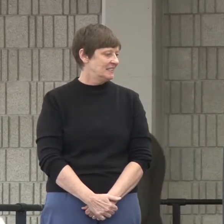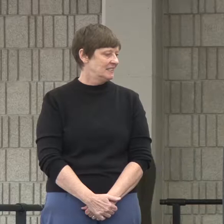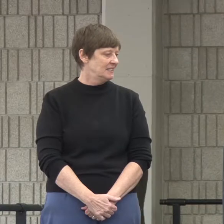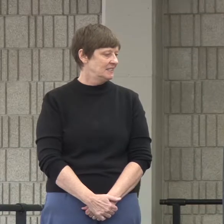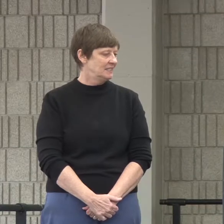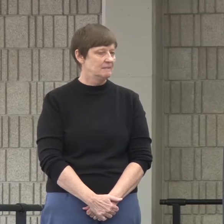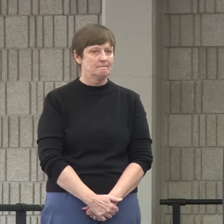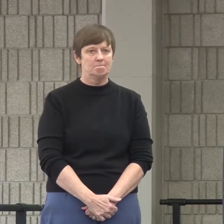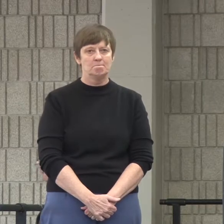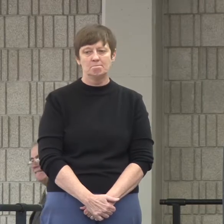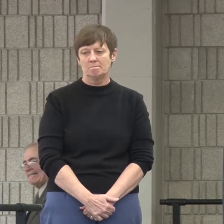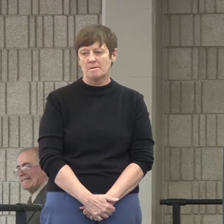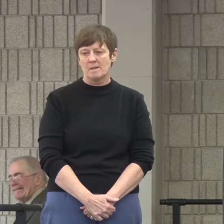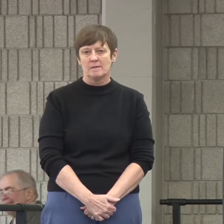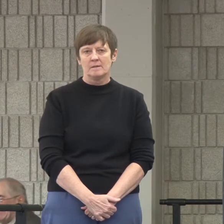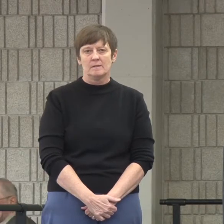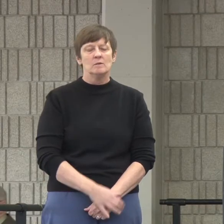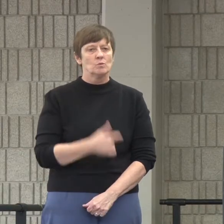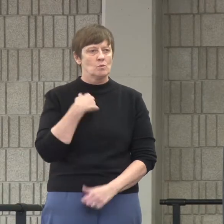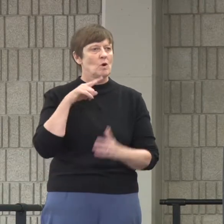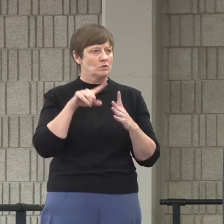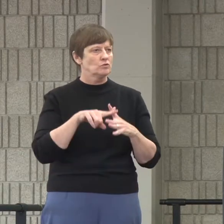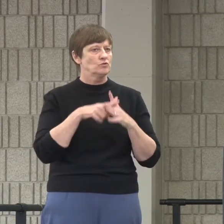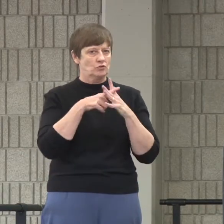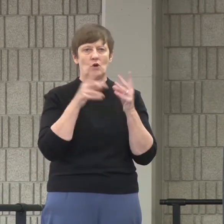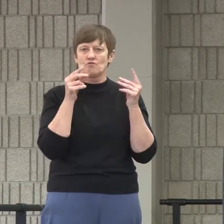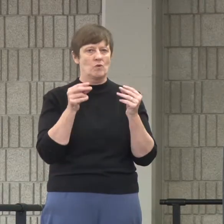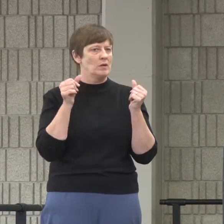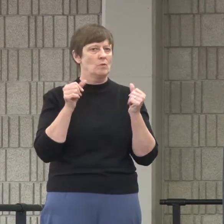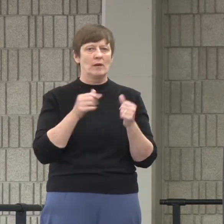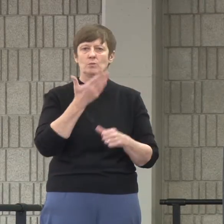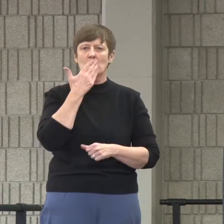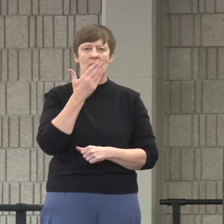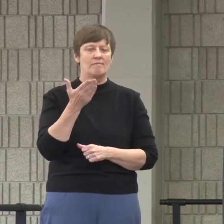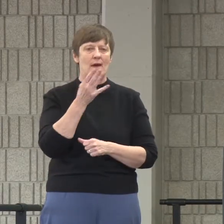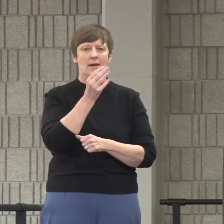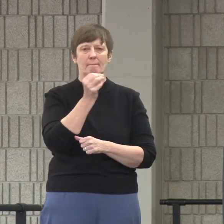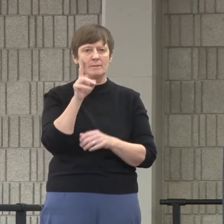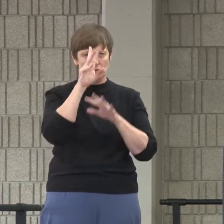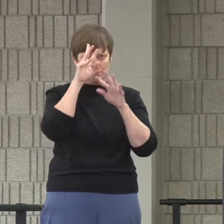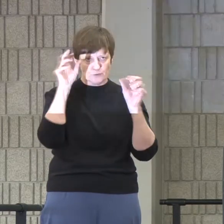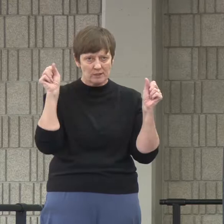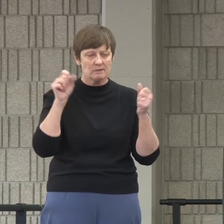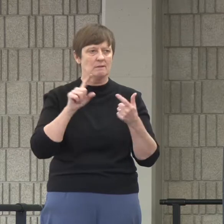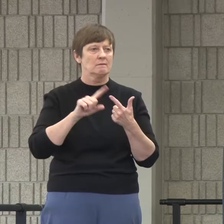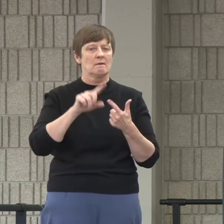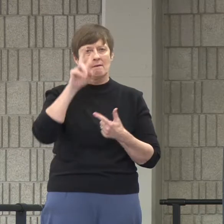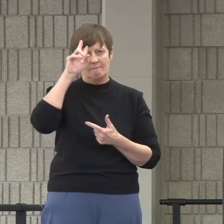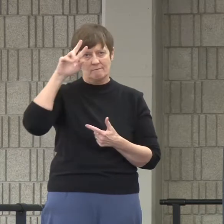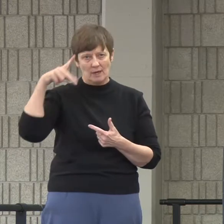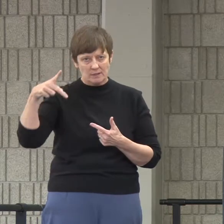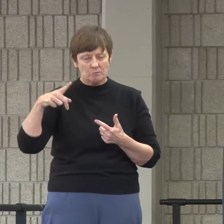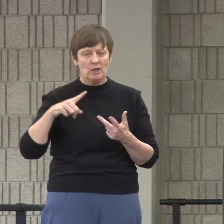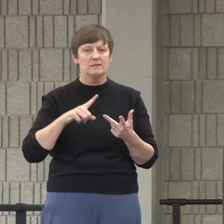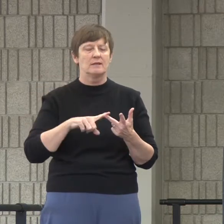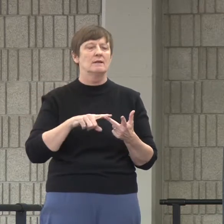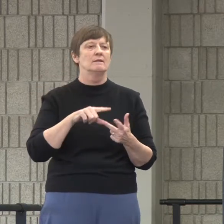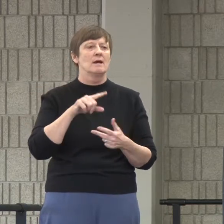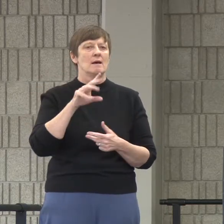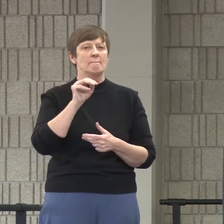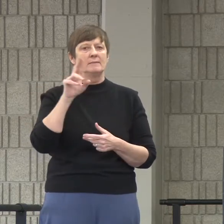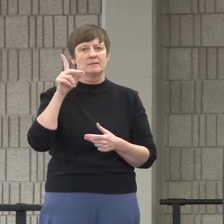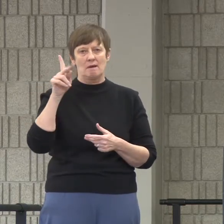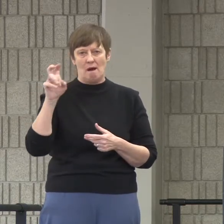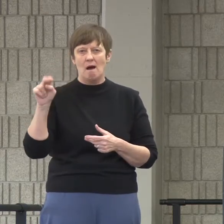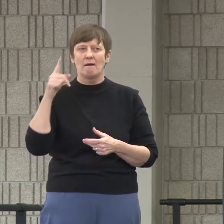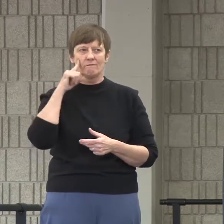I would like to begin by thanking you, Mr. President, Vice President, and Ms. Pont for the invitation